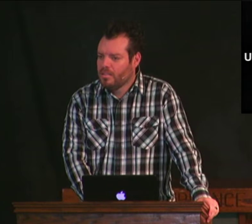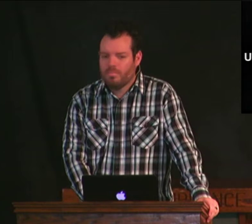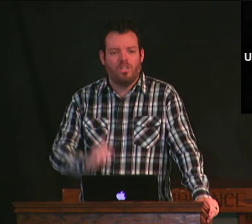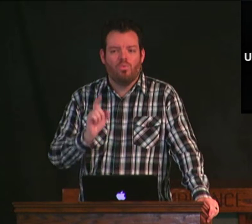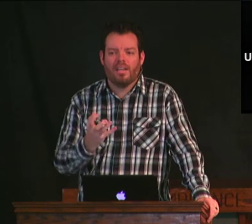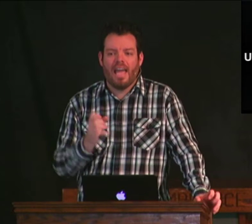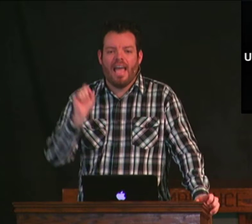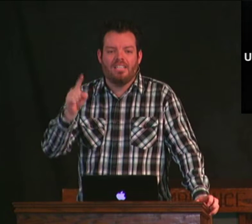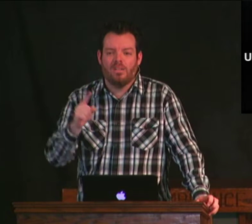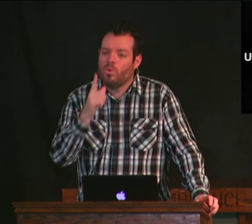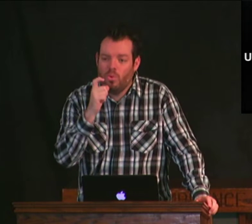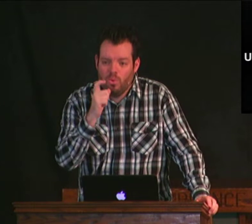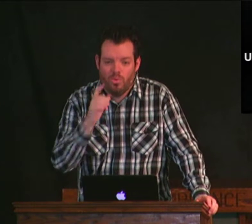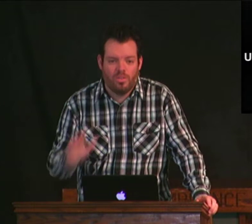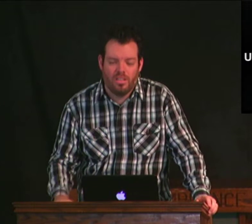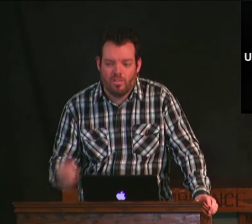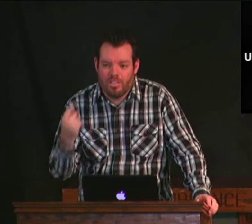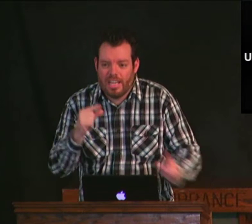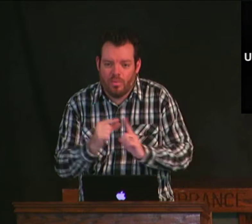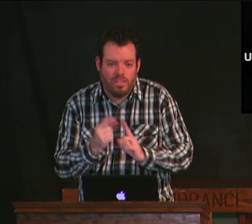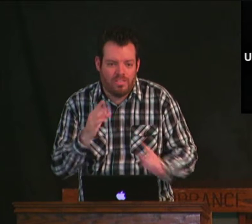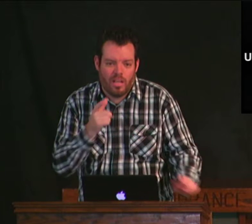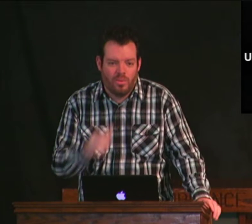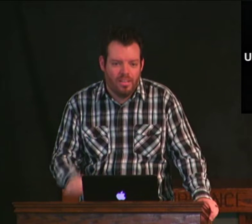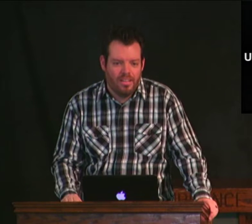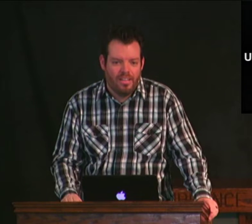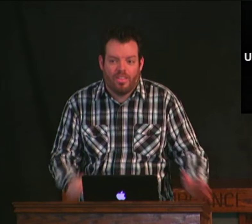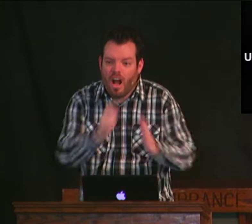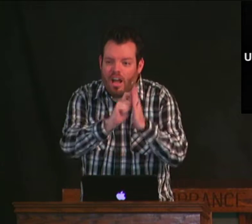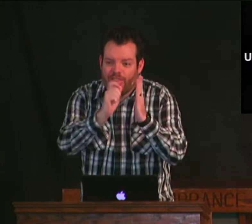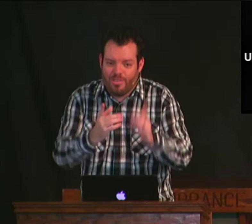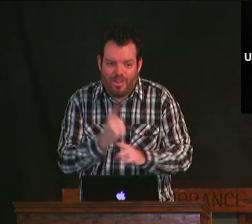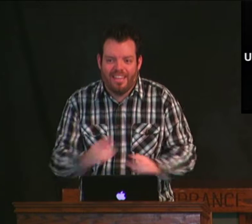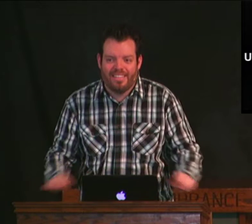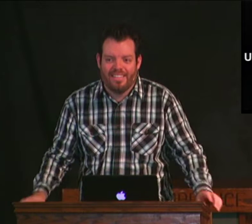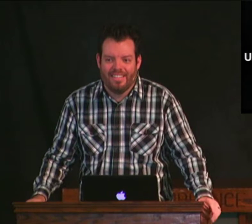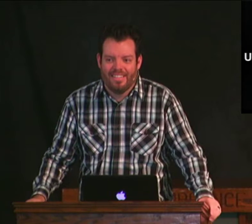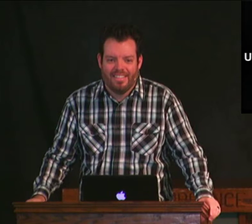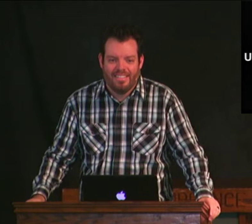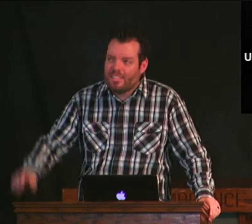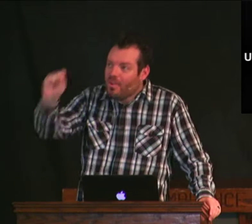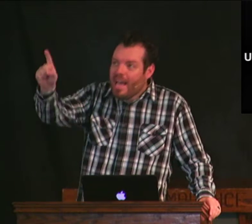But you want to ask who to understand the word of God. Who? The author, right? So you ask